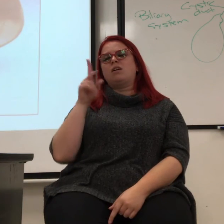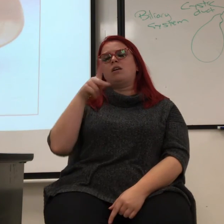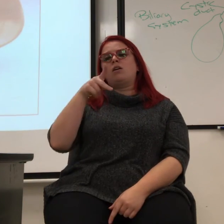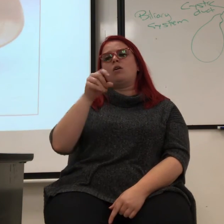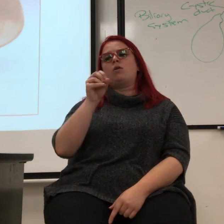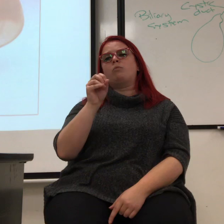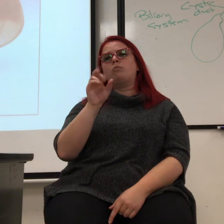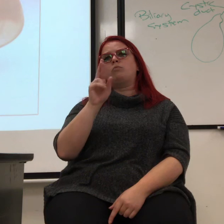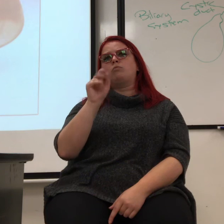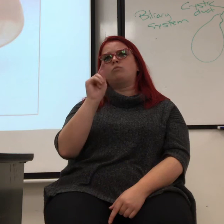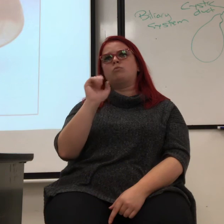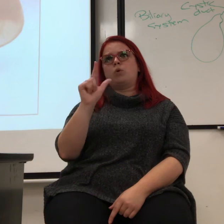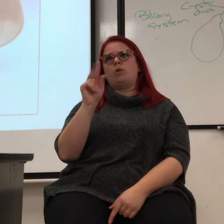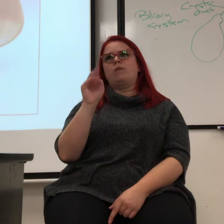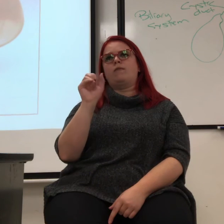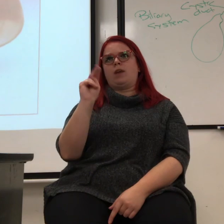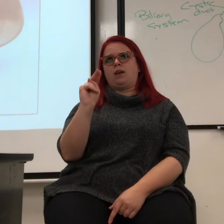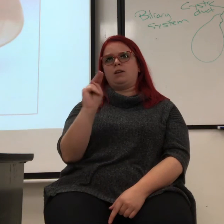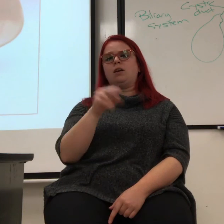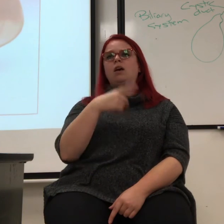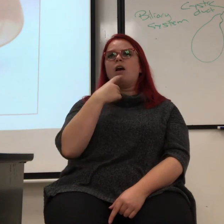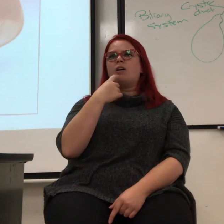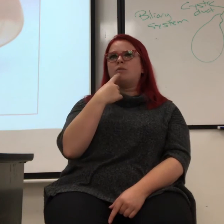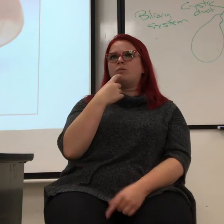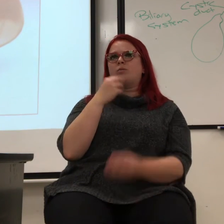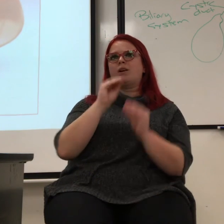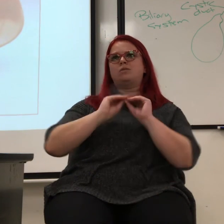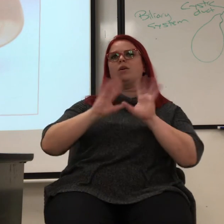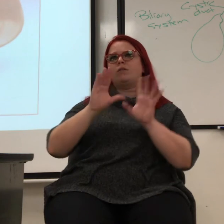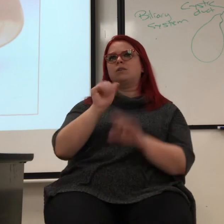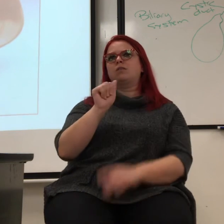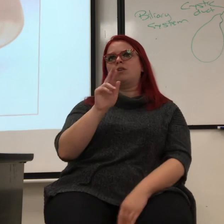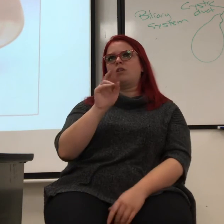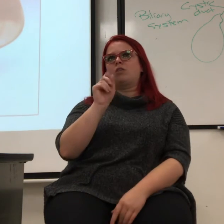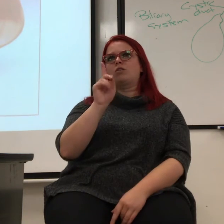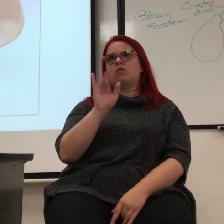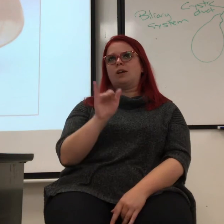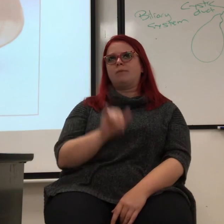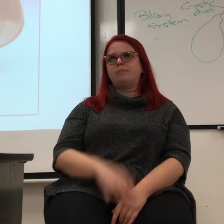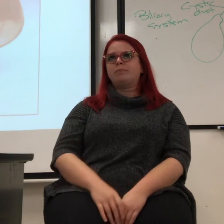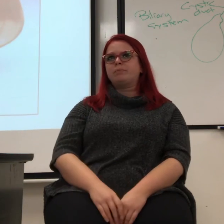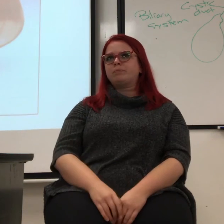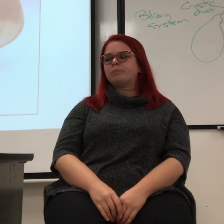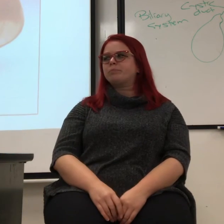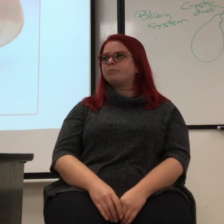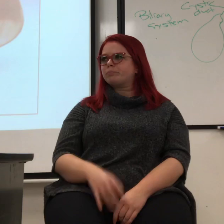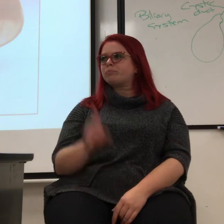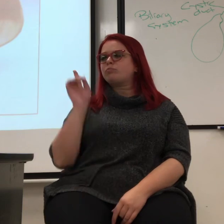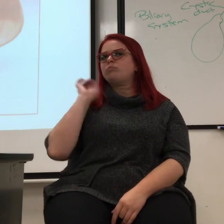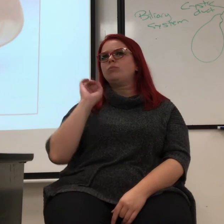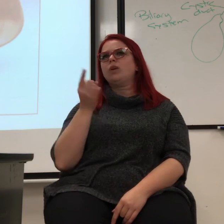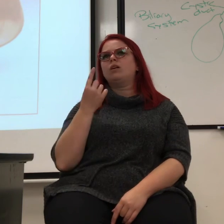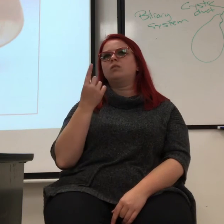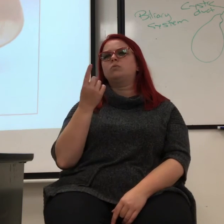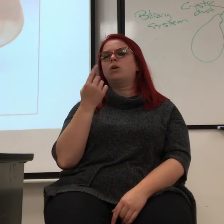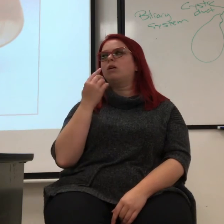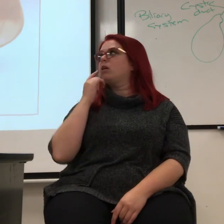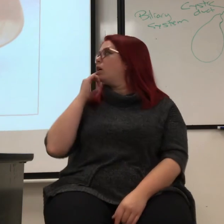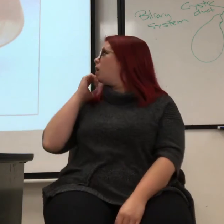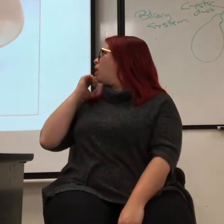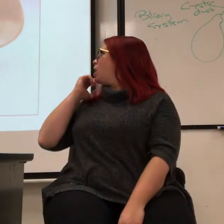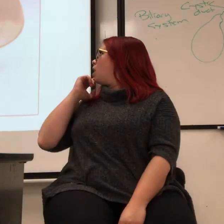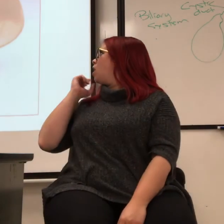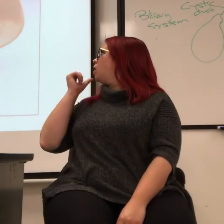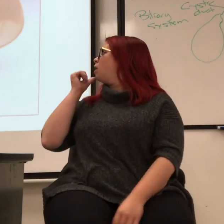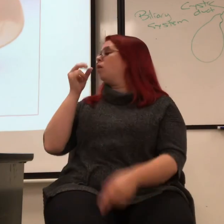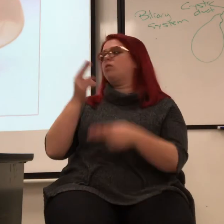Portal vein. And then the red one is obviously the artery. Okay. All right, here's one that